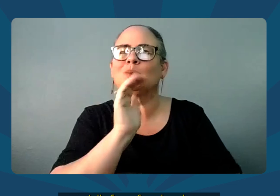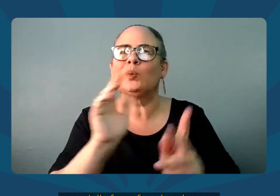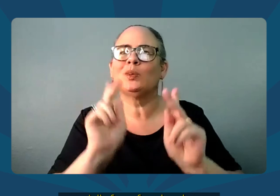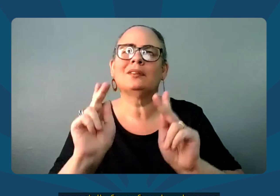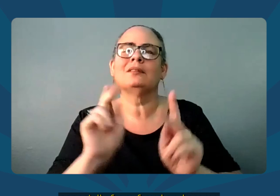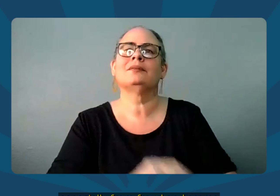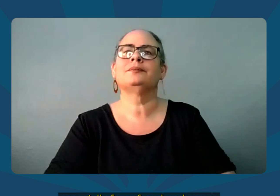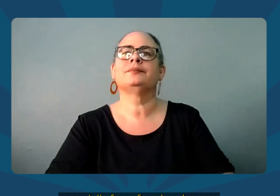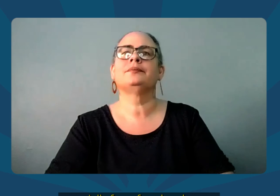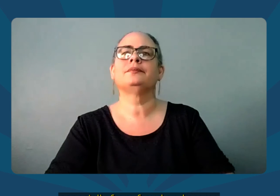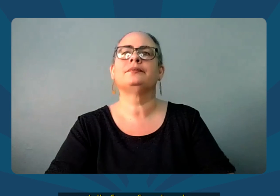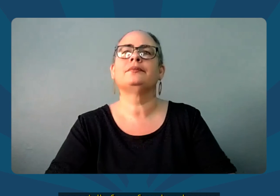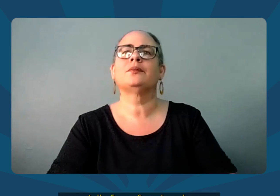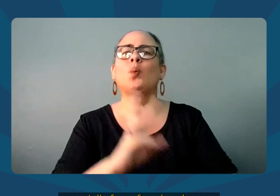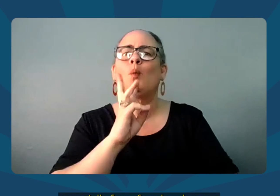Arizonans.